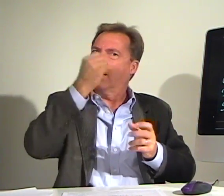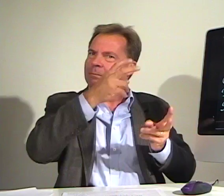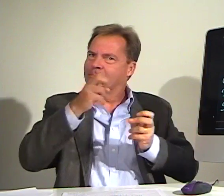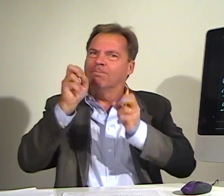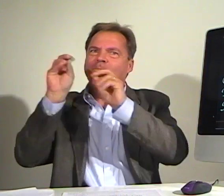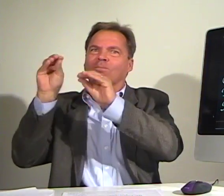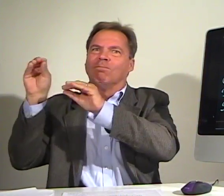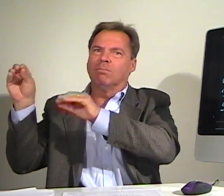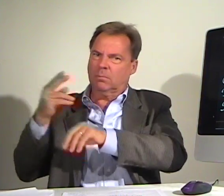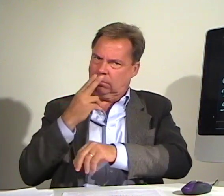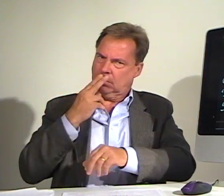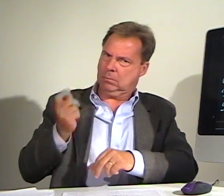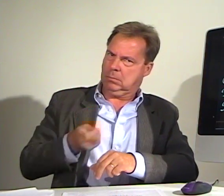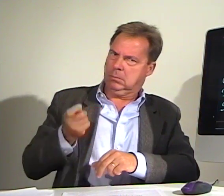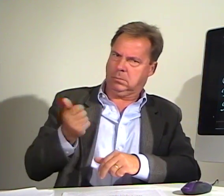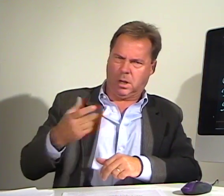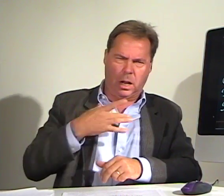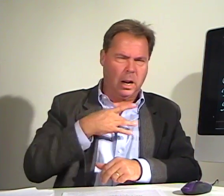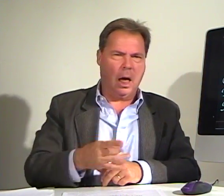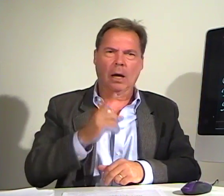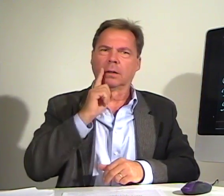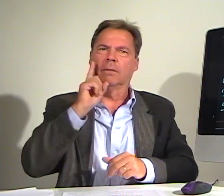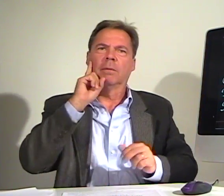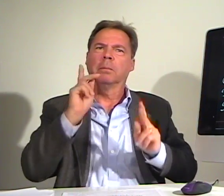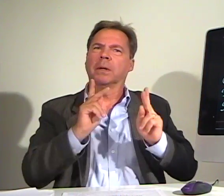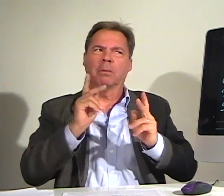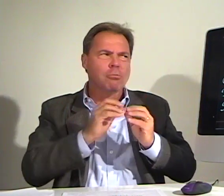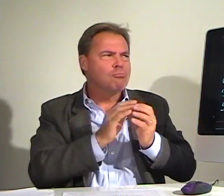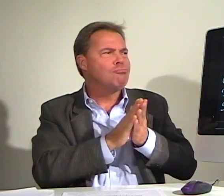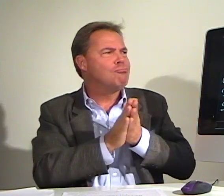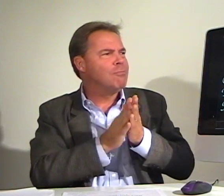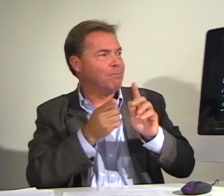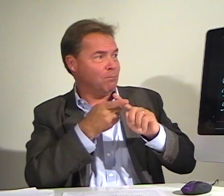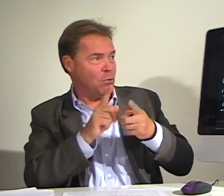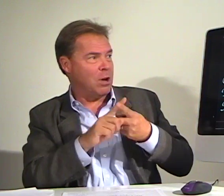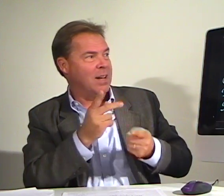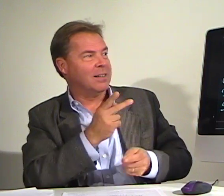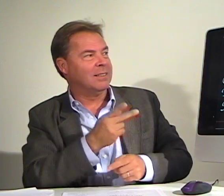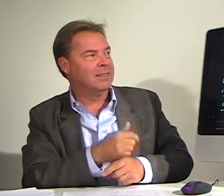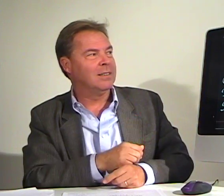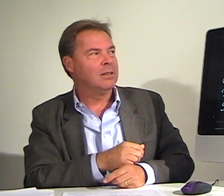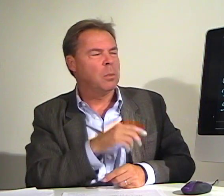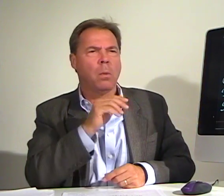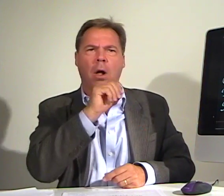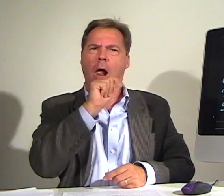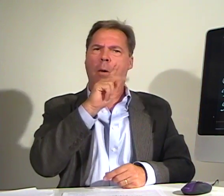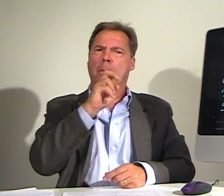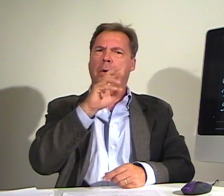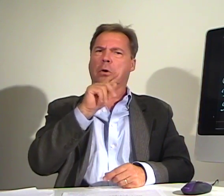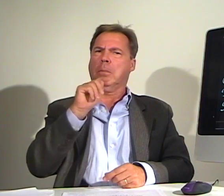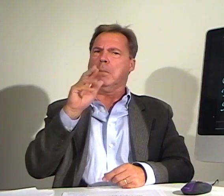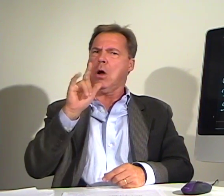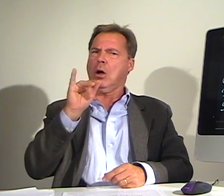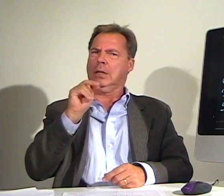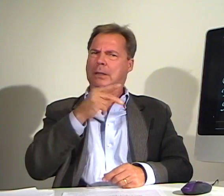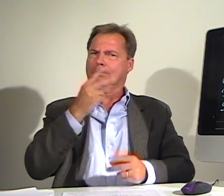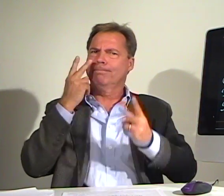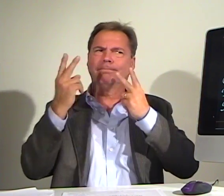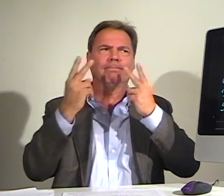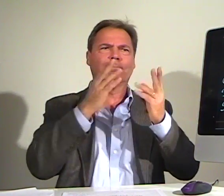individuals who had great expression. So I know Charlie Chaplin seemed to be very motivated by hiring deaf individuals. And